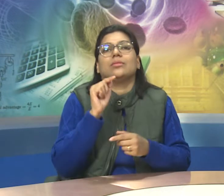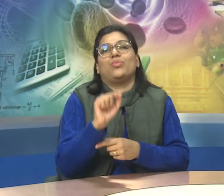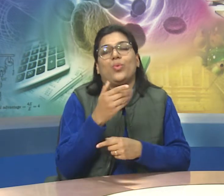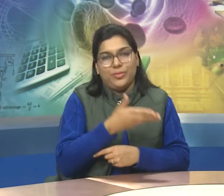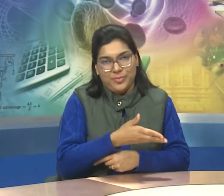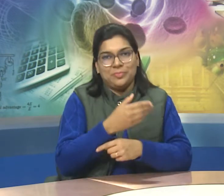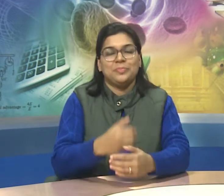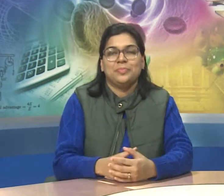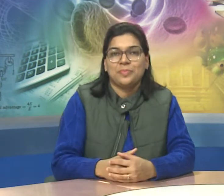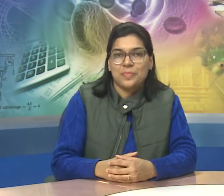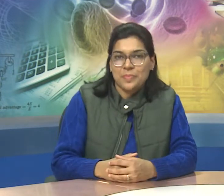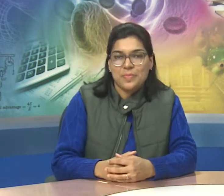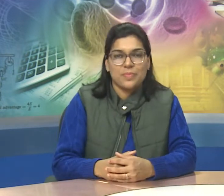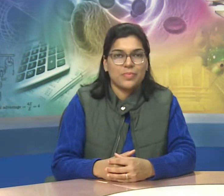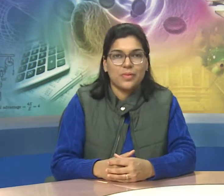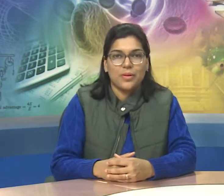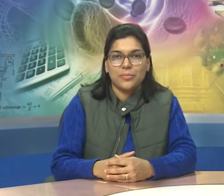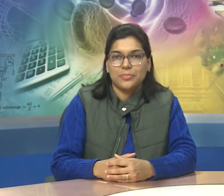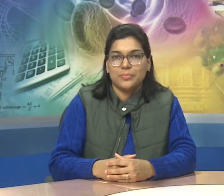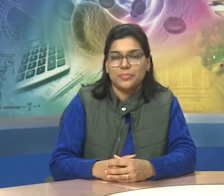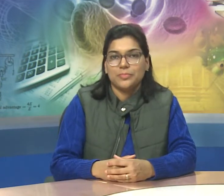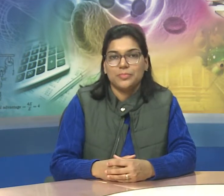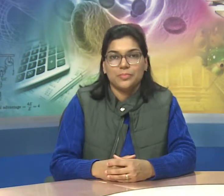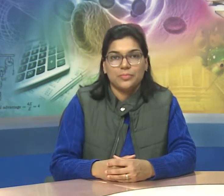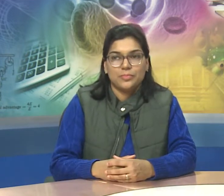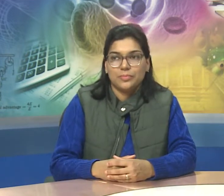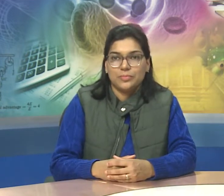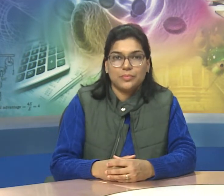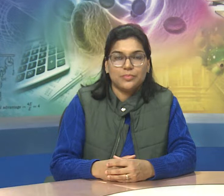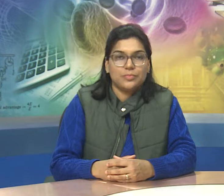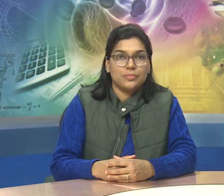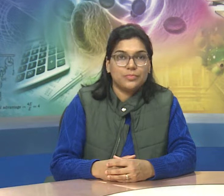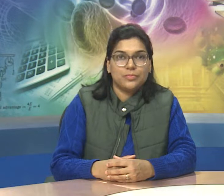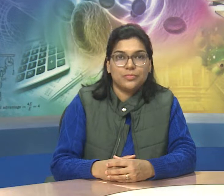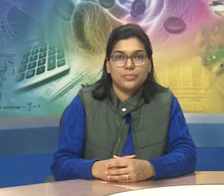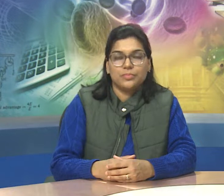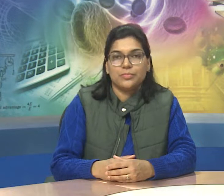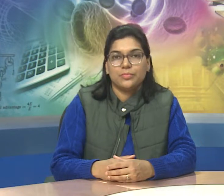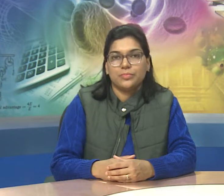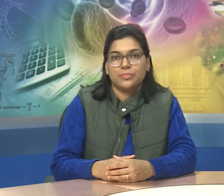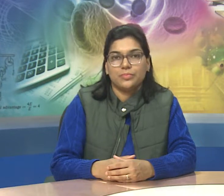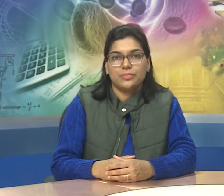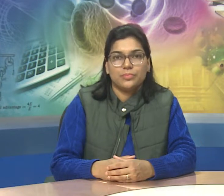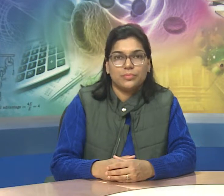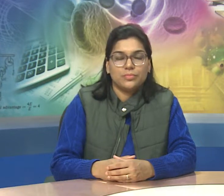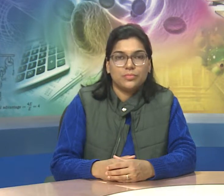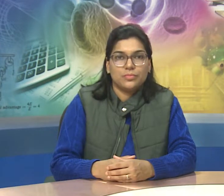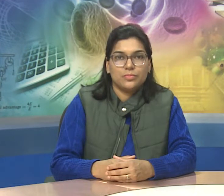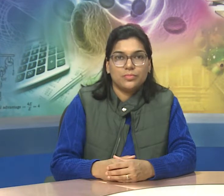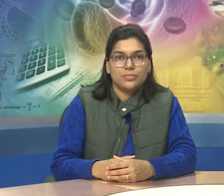the external pressure denies him or her such a